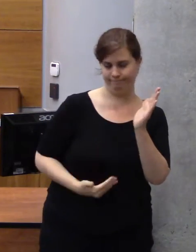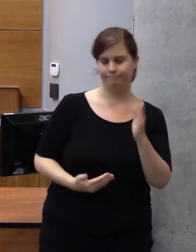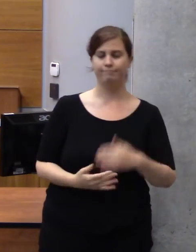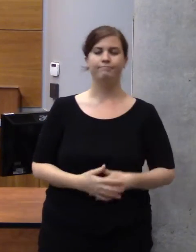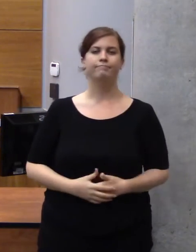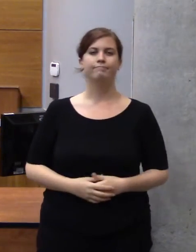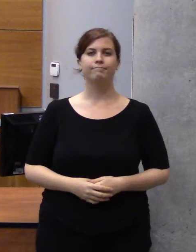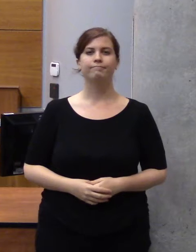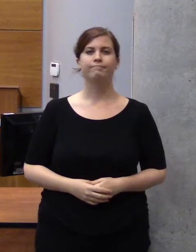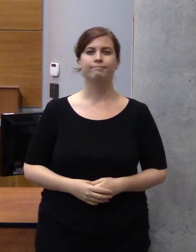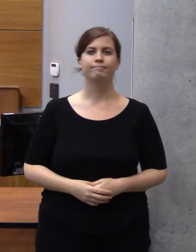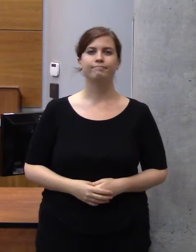so that they can be involved in those key decisions.